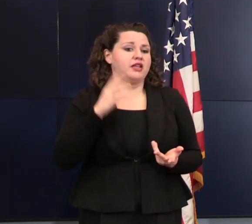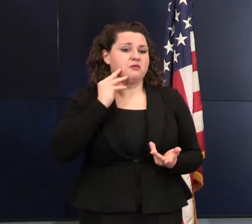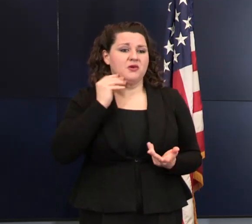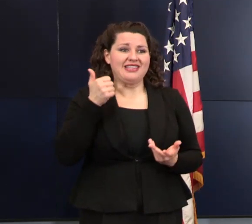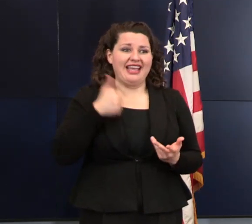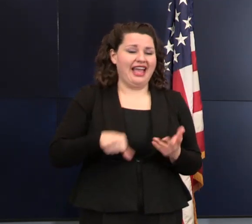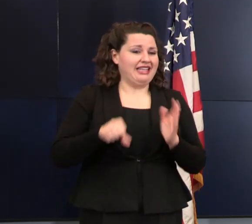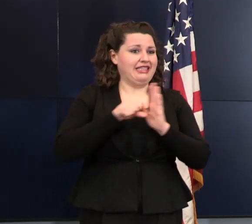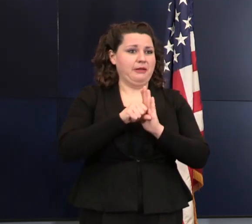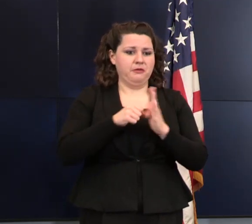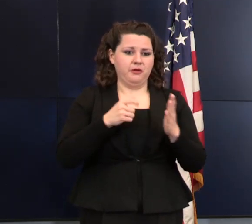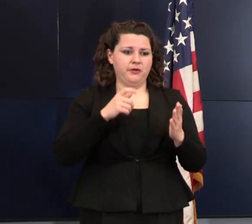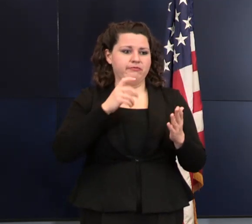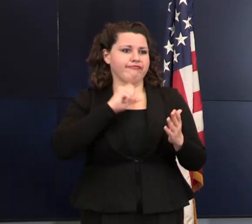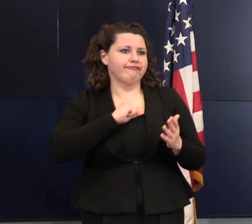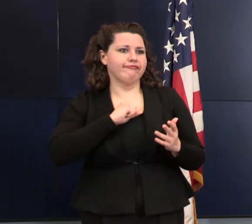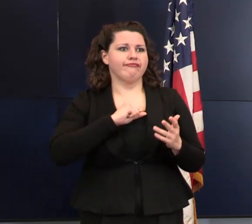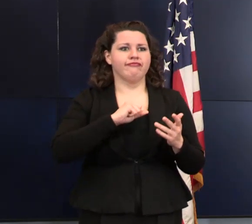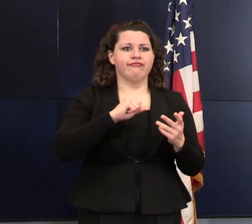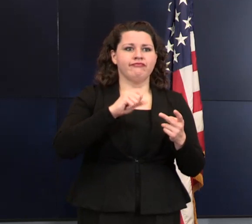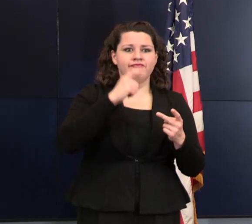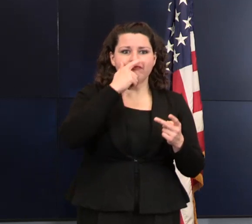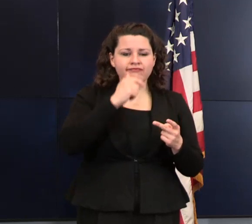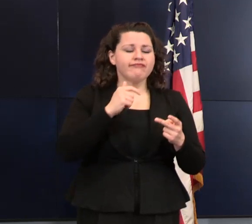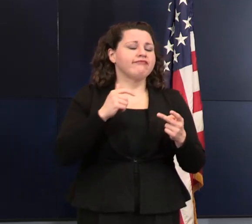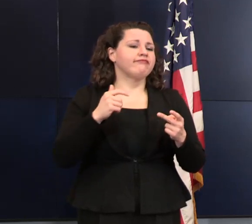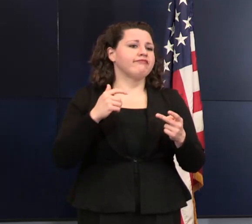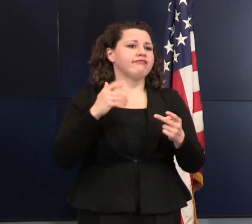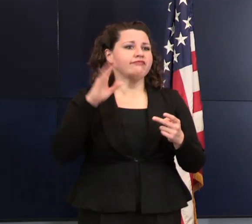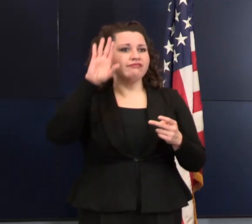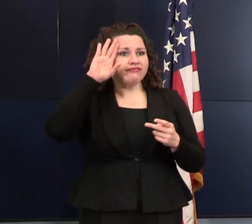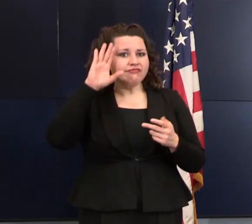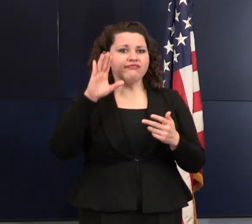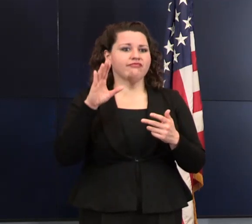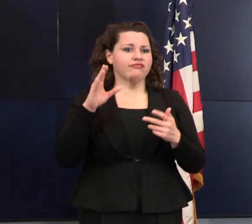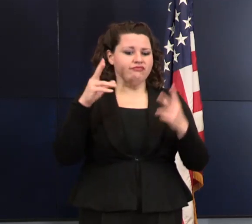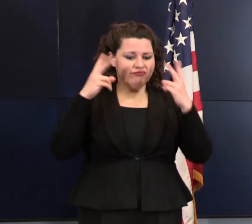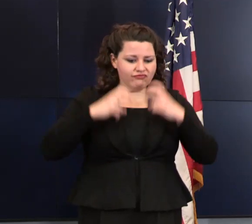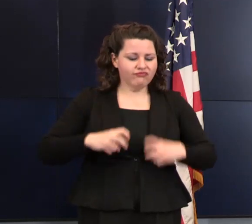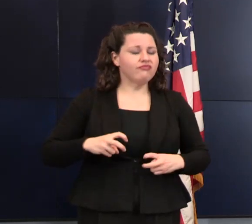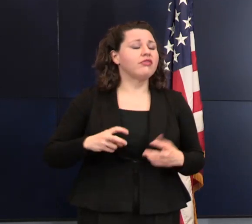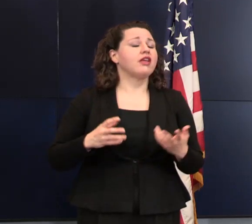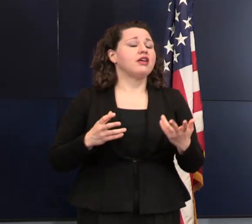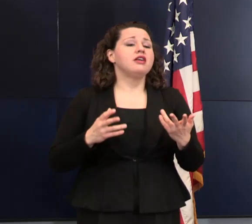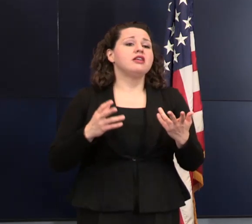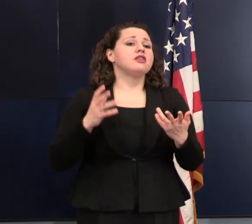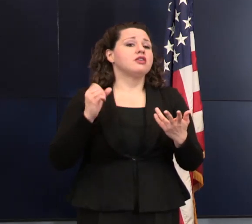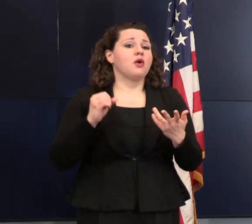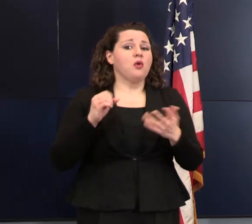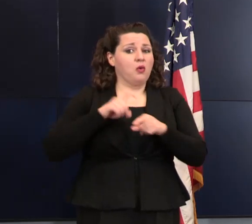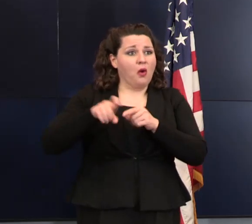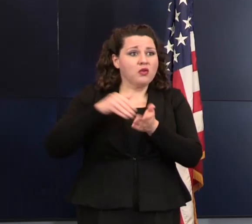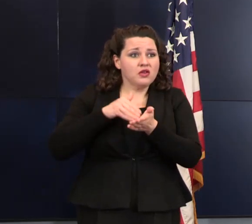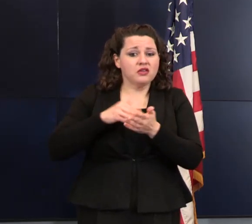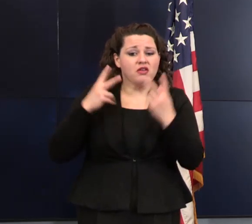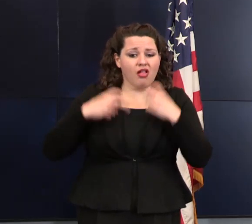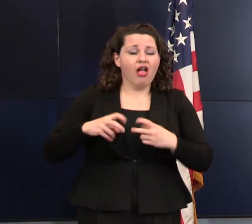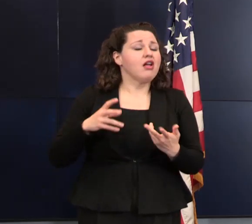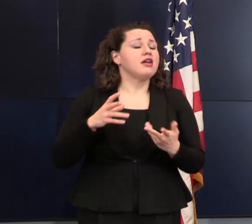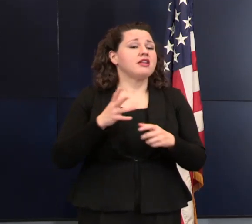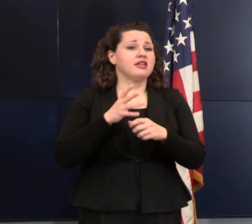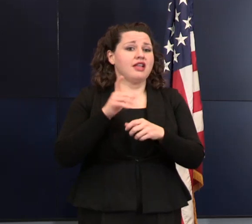of the symptoms, to call the doctor, go through the assessment. And so they were making it, and if you have to work, to make sure that